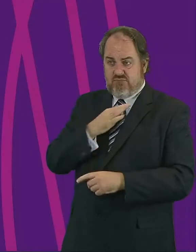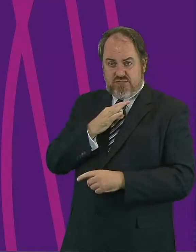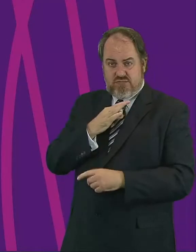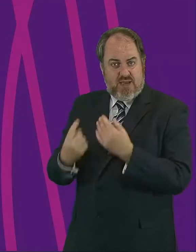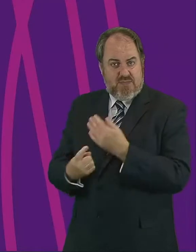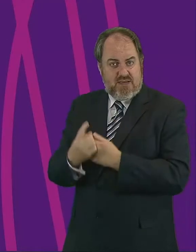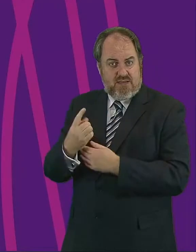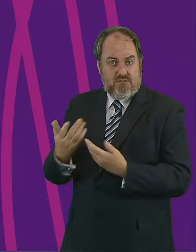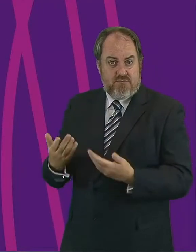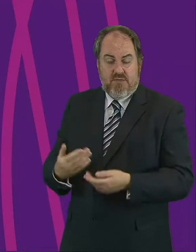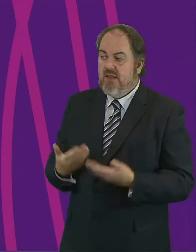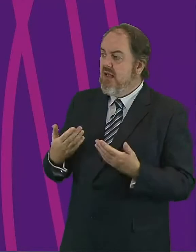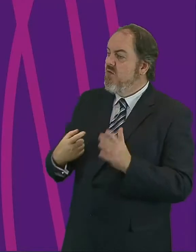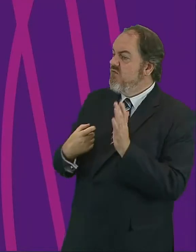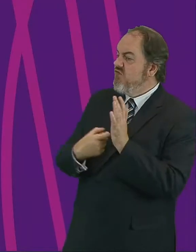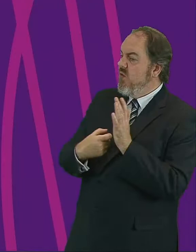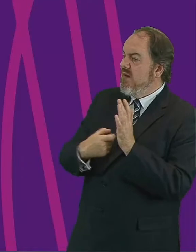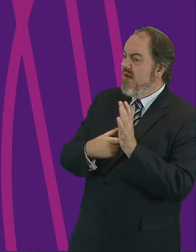Mackay.